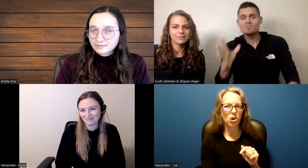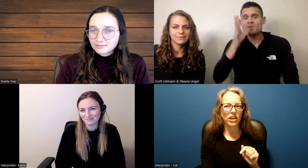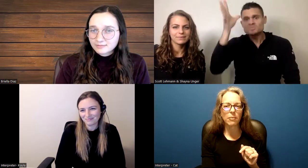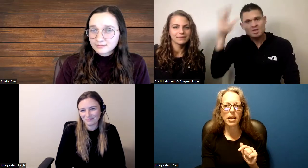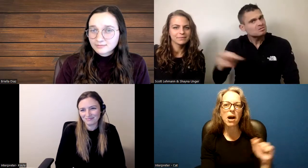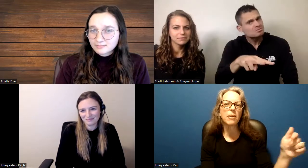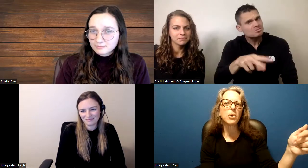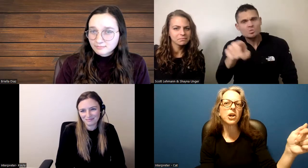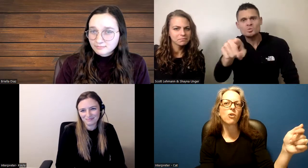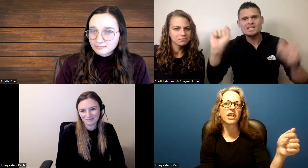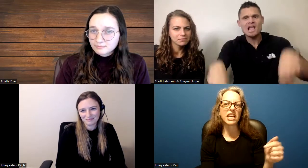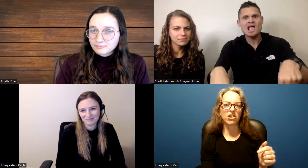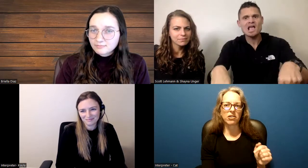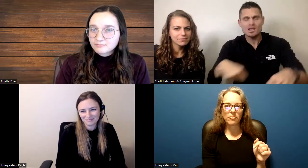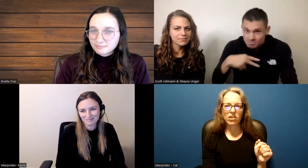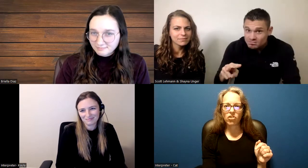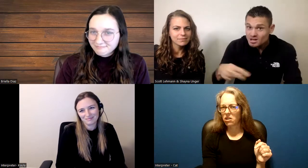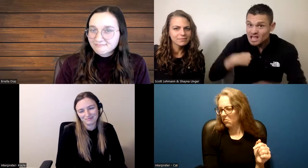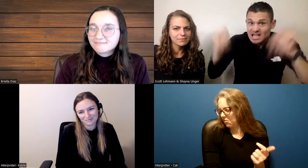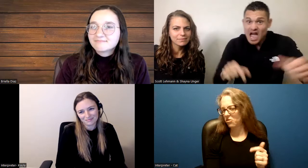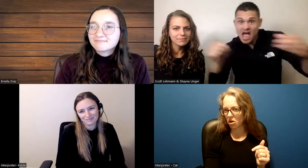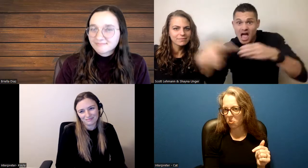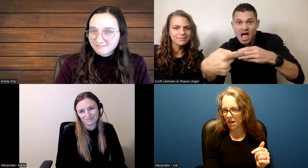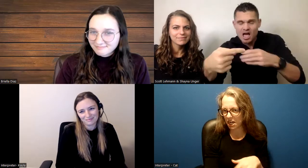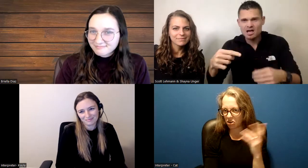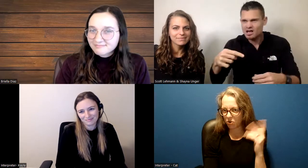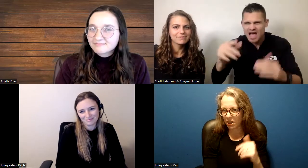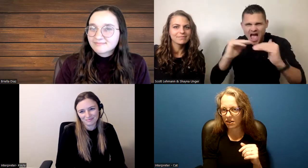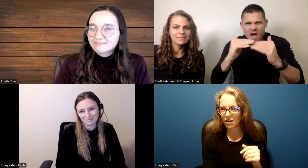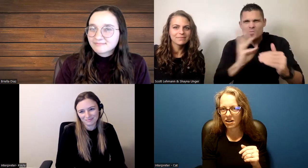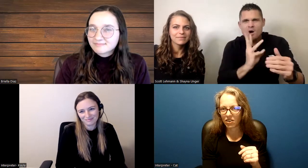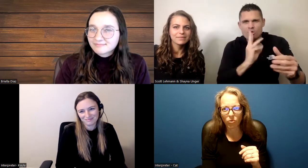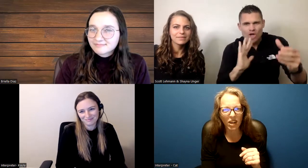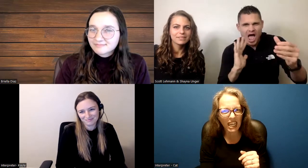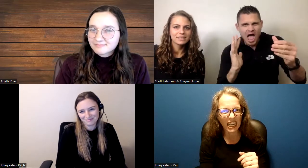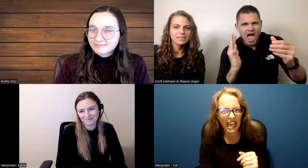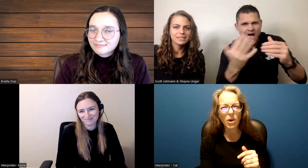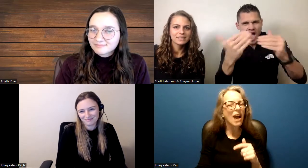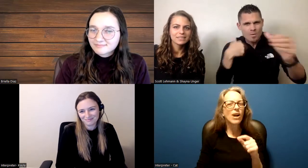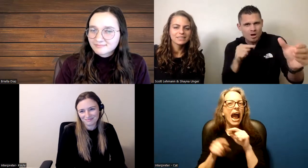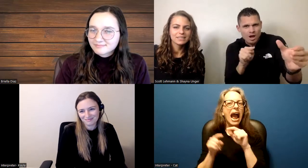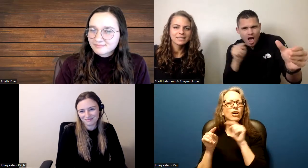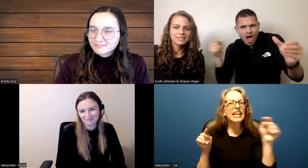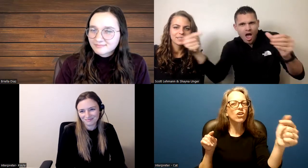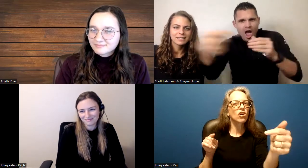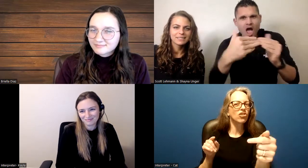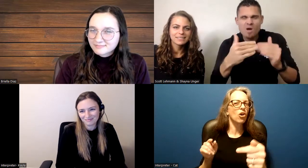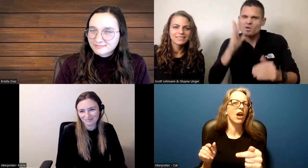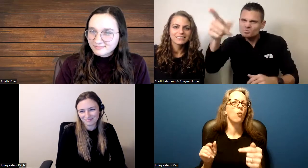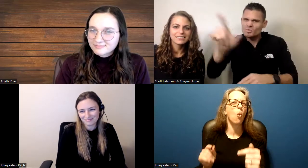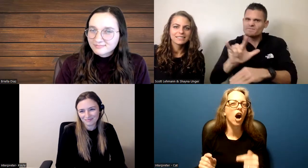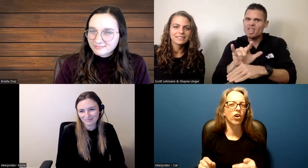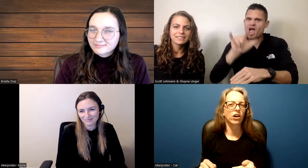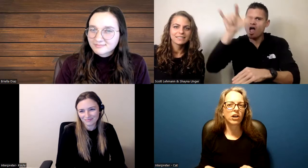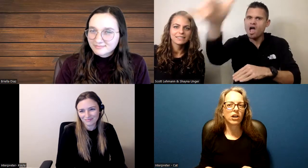world. And I'm like, Mom, I want to go over here. And she's like, sure, why not? Do it. was like, really? I can't. Well, how can I get across all